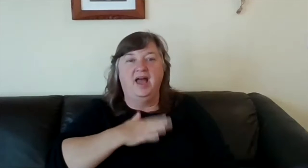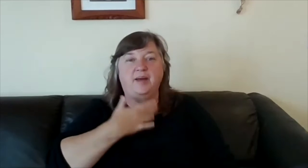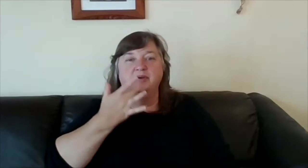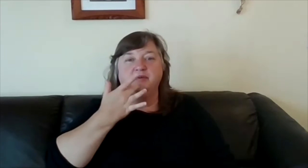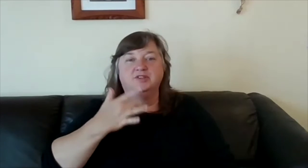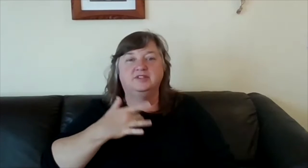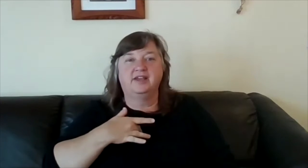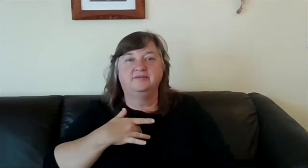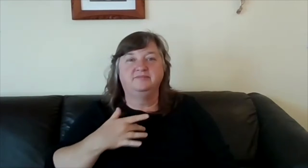Happy birthday.